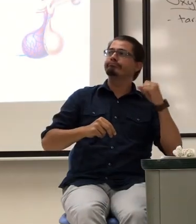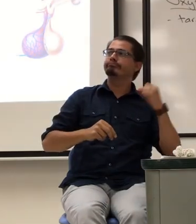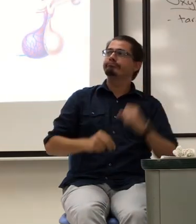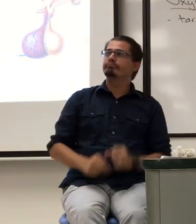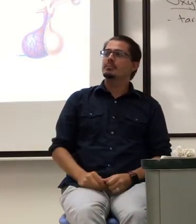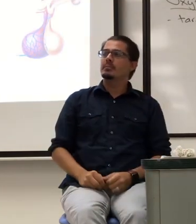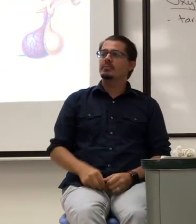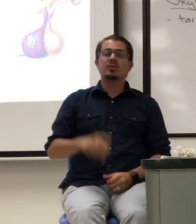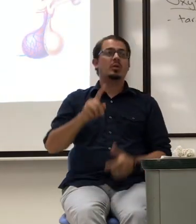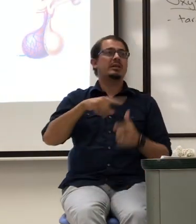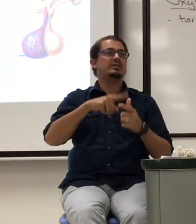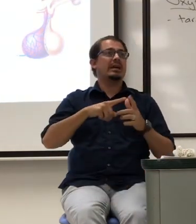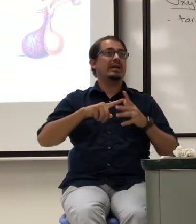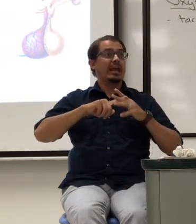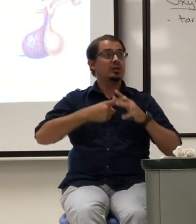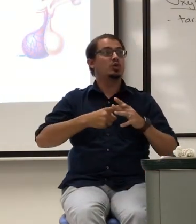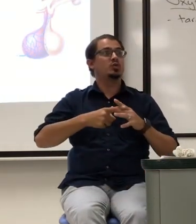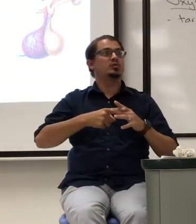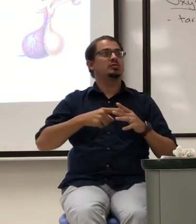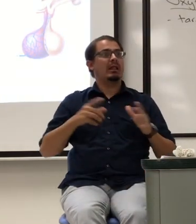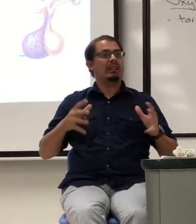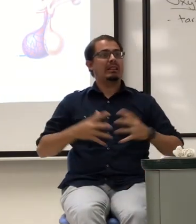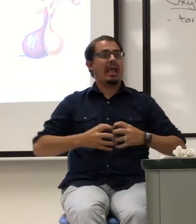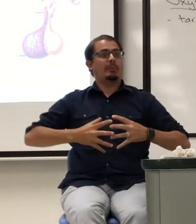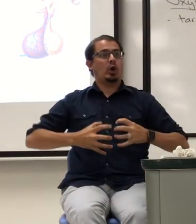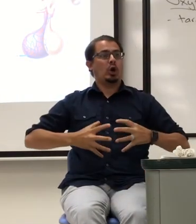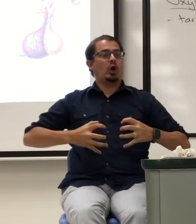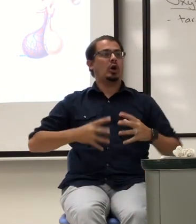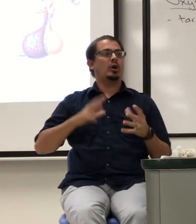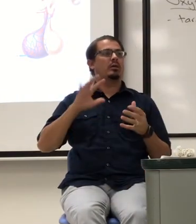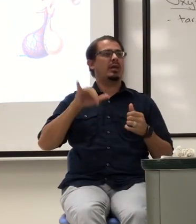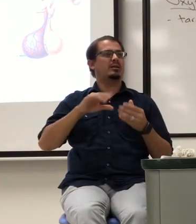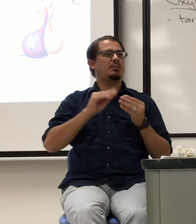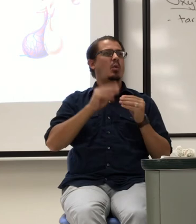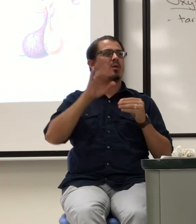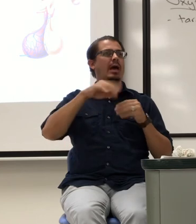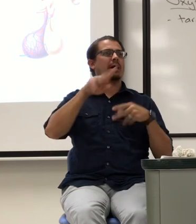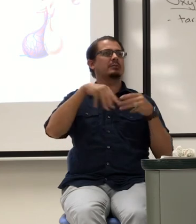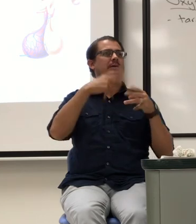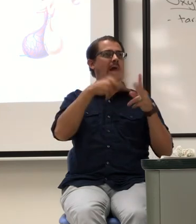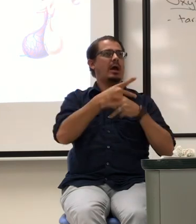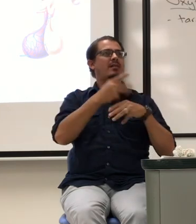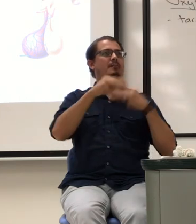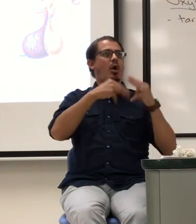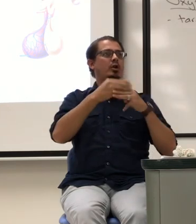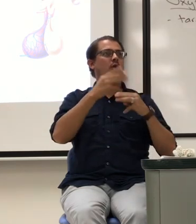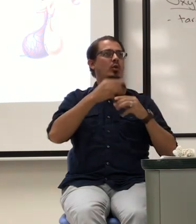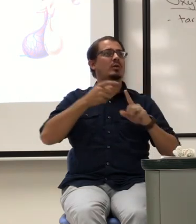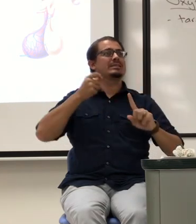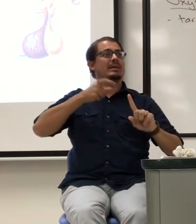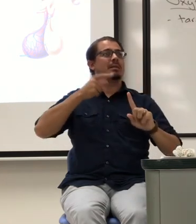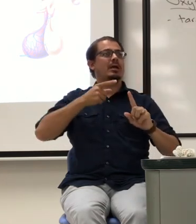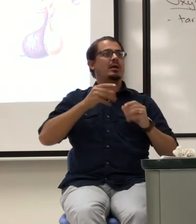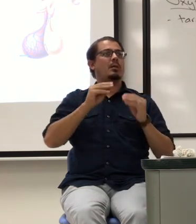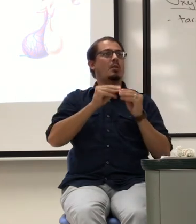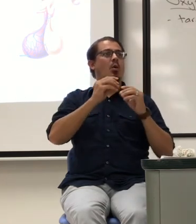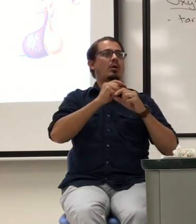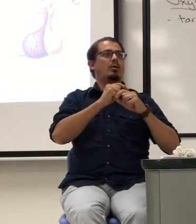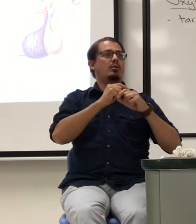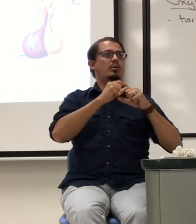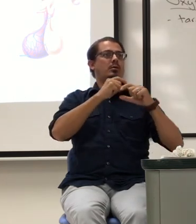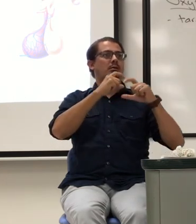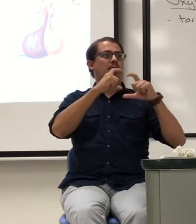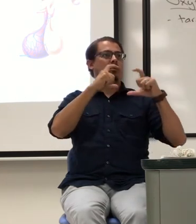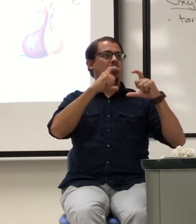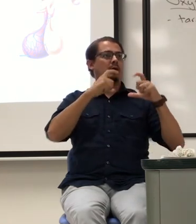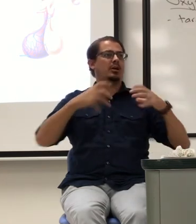when they say induced labor, they're just kind of giving them more of this kind of molecule that will further stimulate the